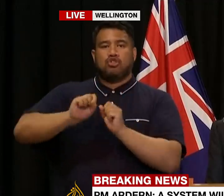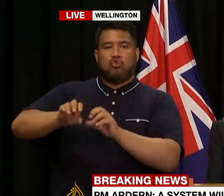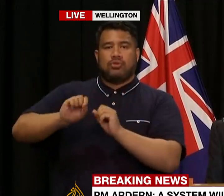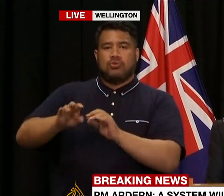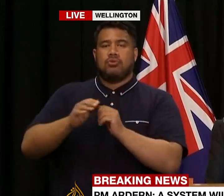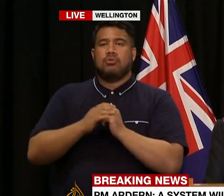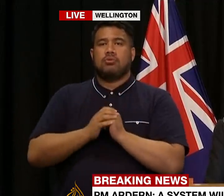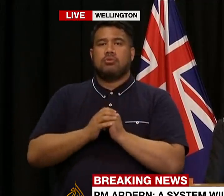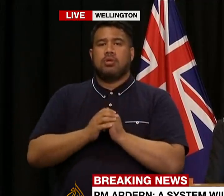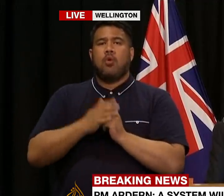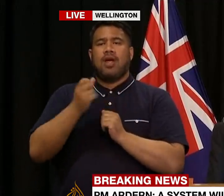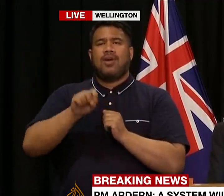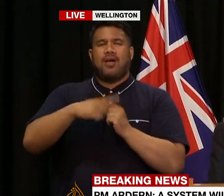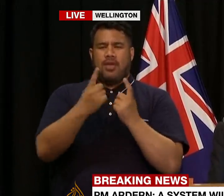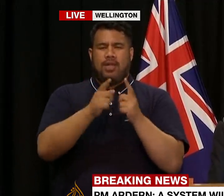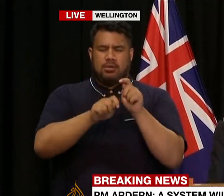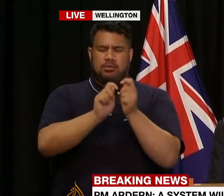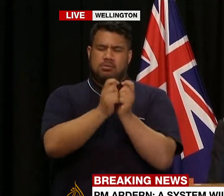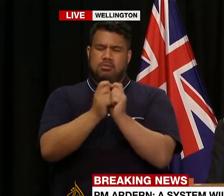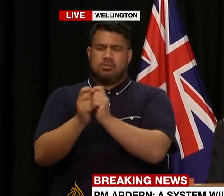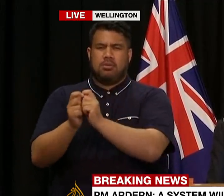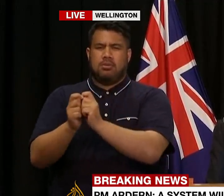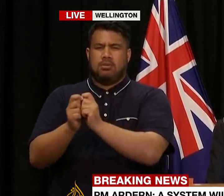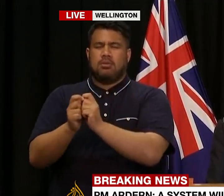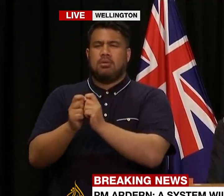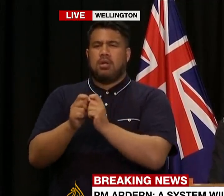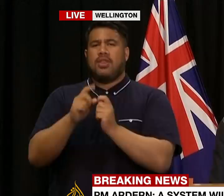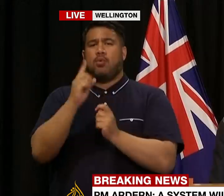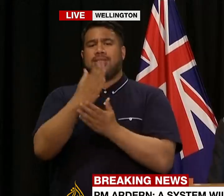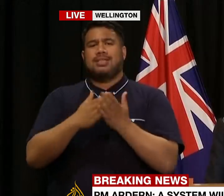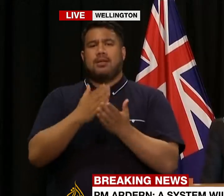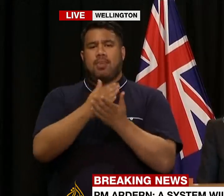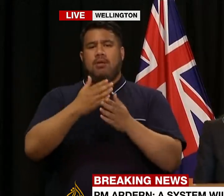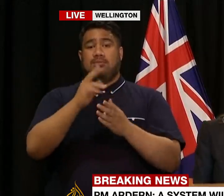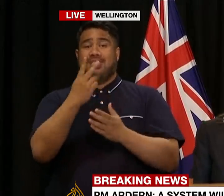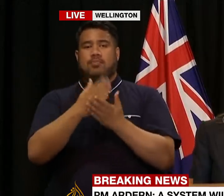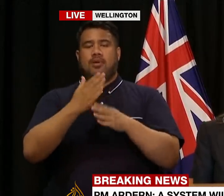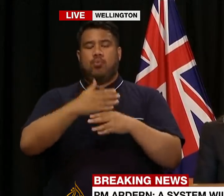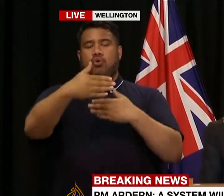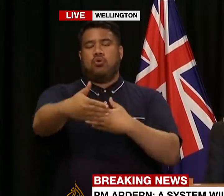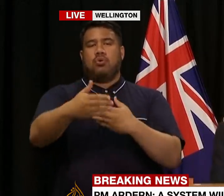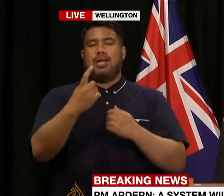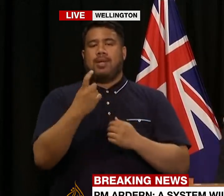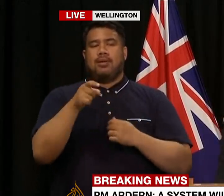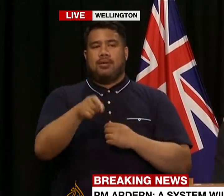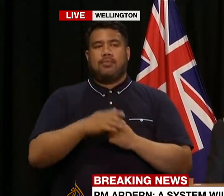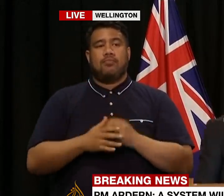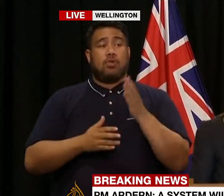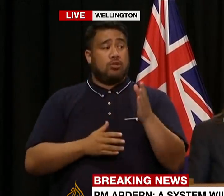are a range of other amendments that we believe do need to be made, and that will be the second tranche of reforms yet to come.